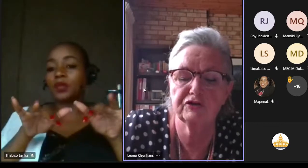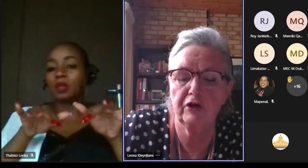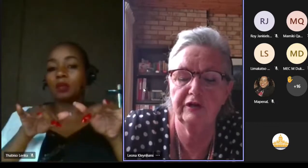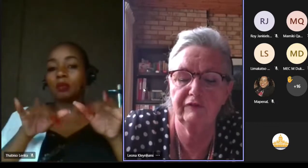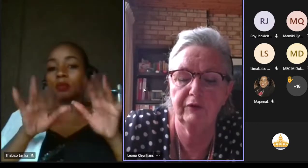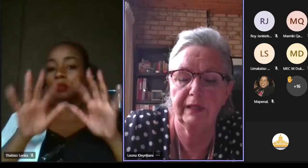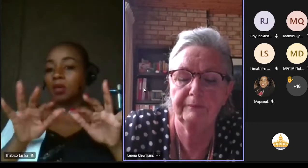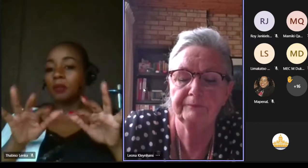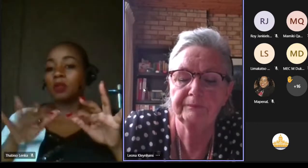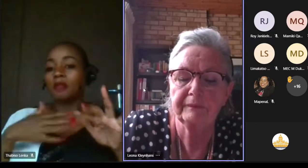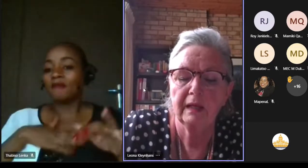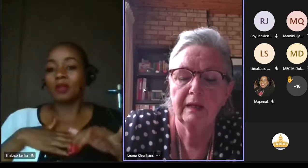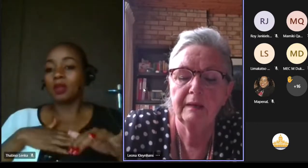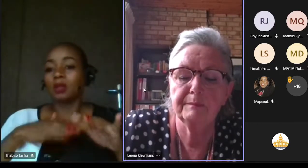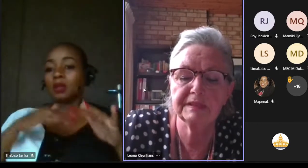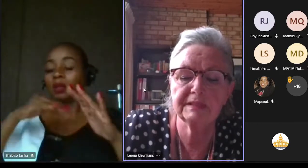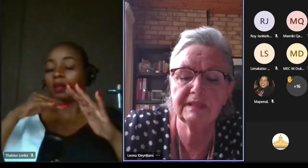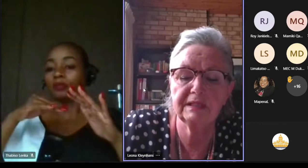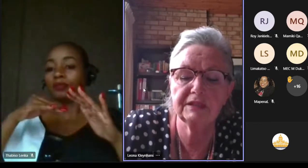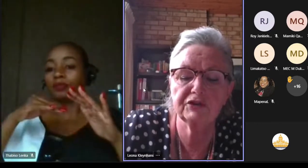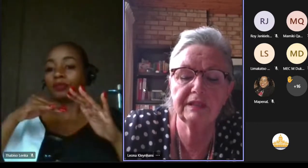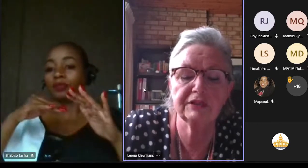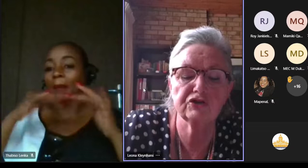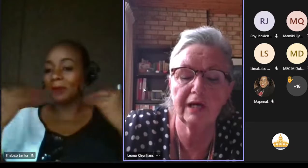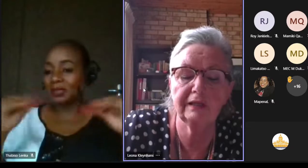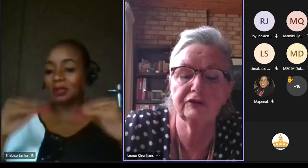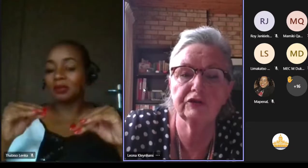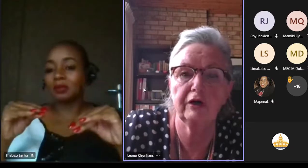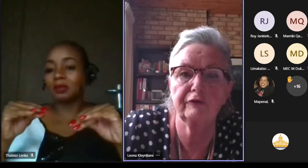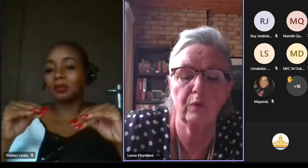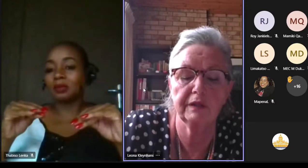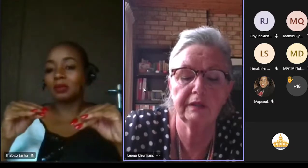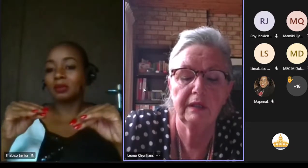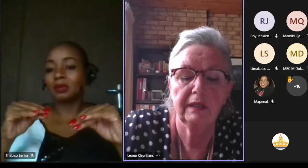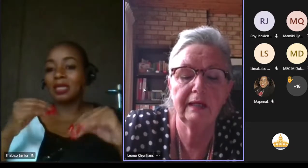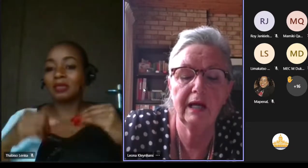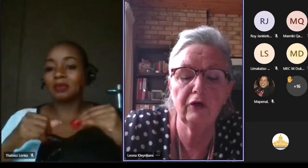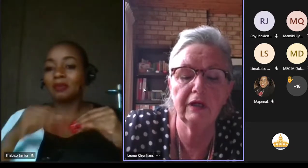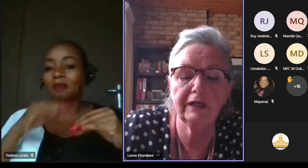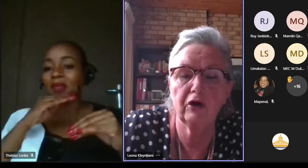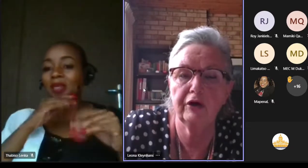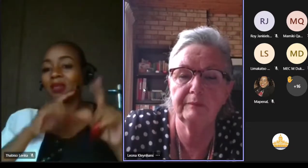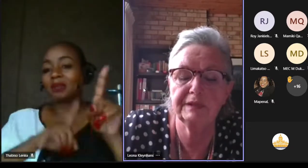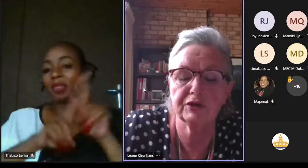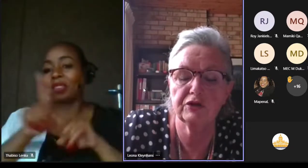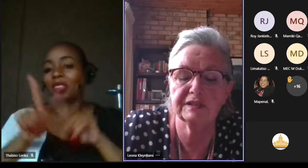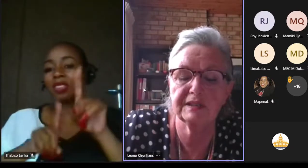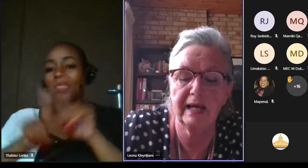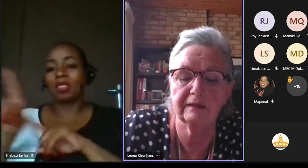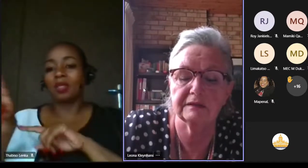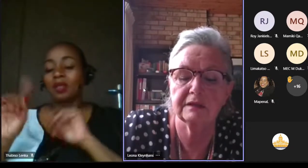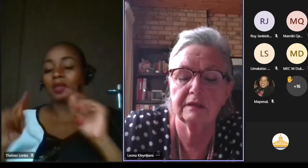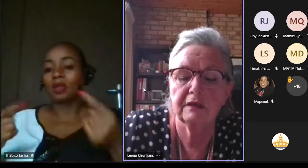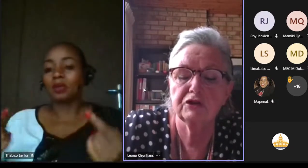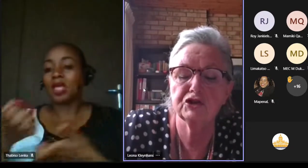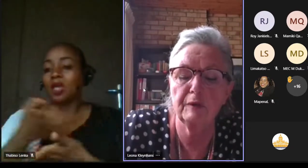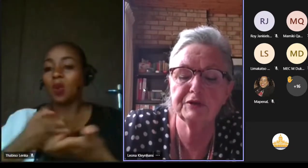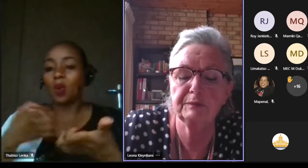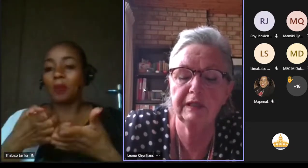filth are strewn everywhere. Business and industry is struggling to go forward, and local economies are